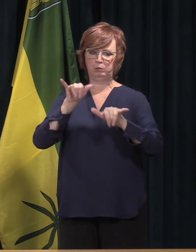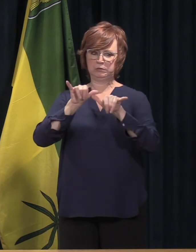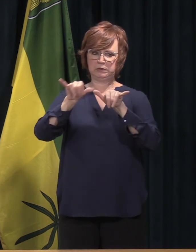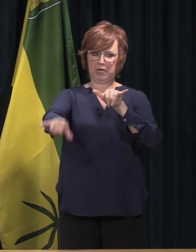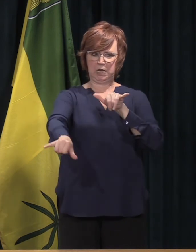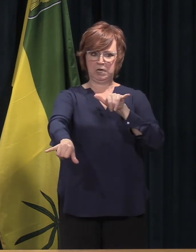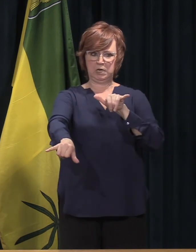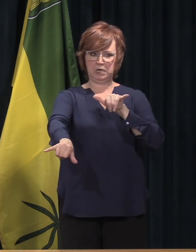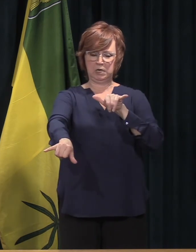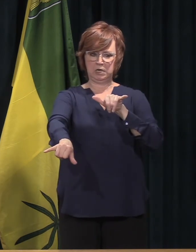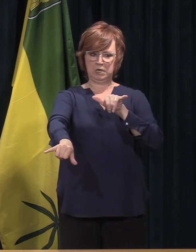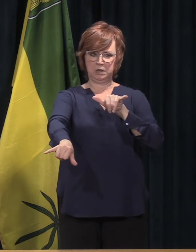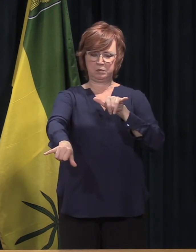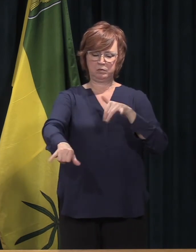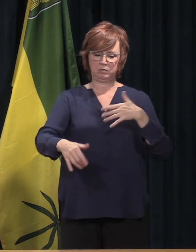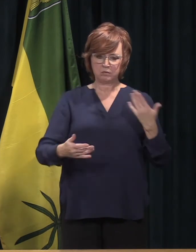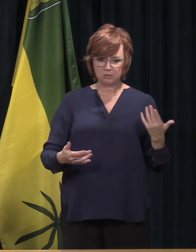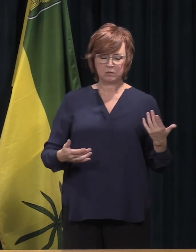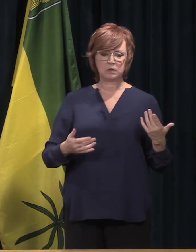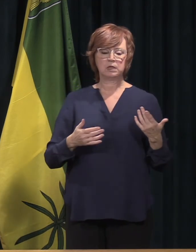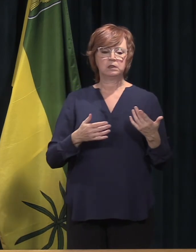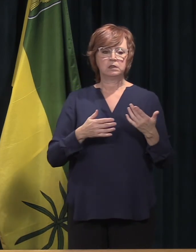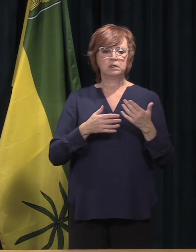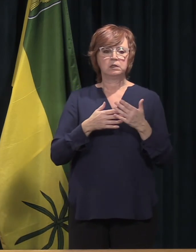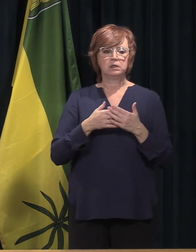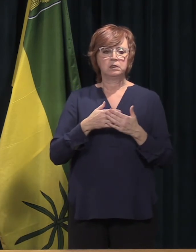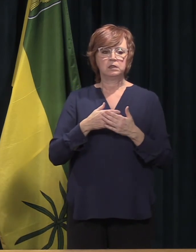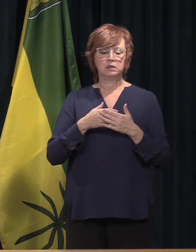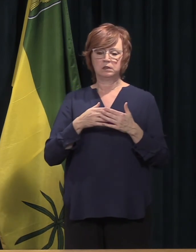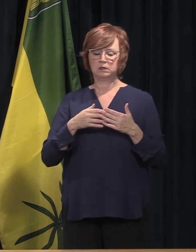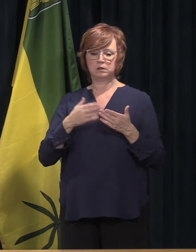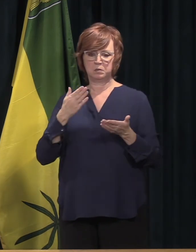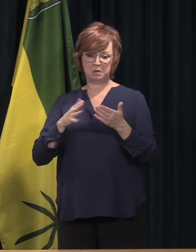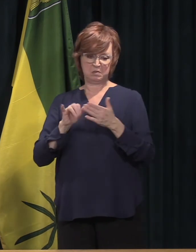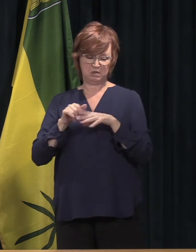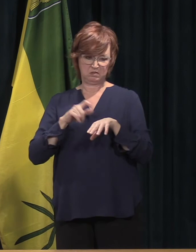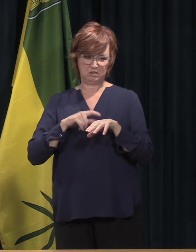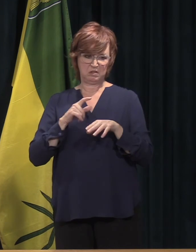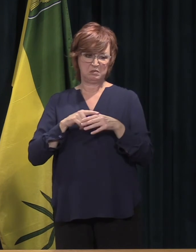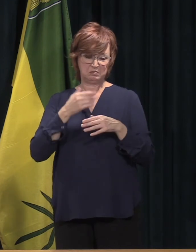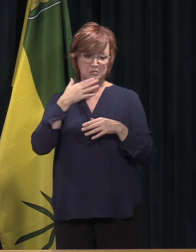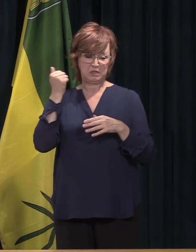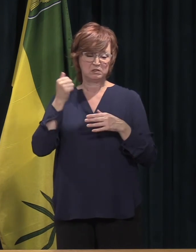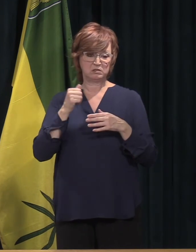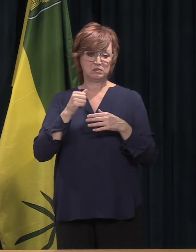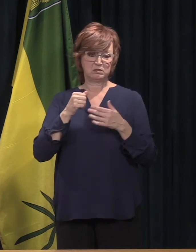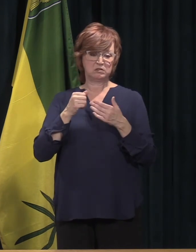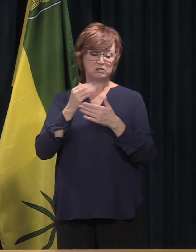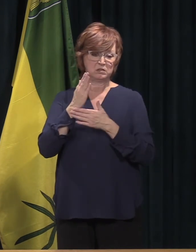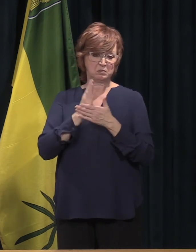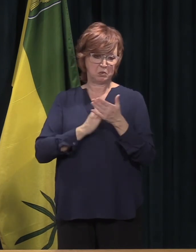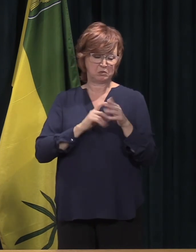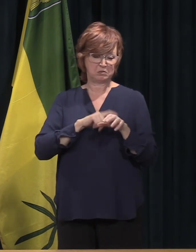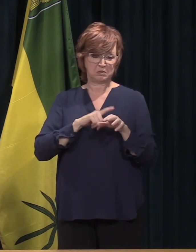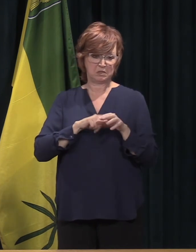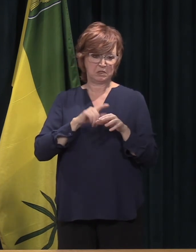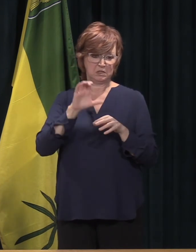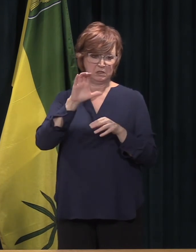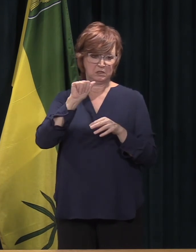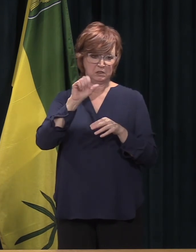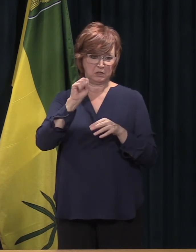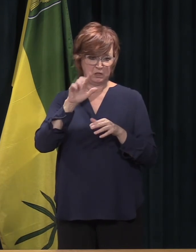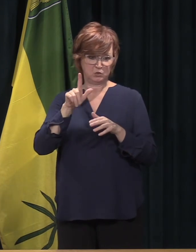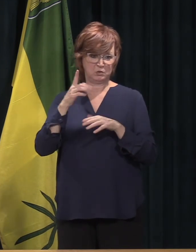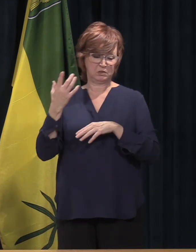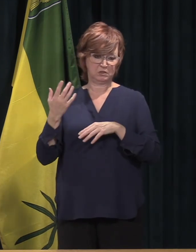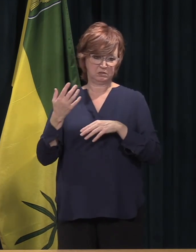have someone providing casual, childcare services, or there are more smaller daycares that may be